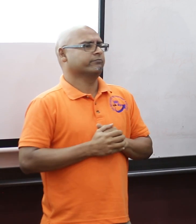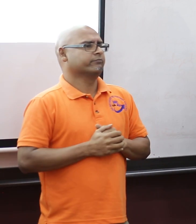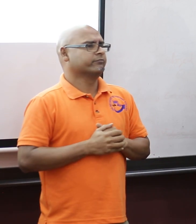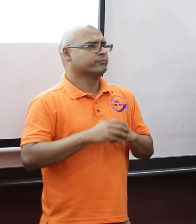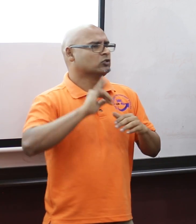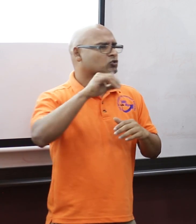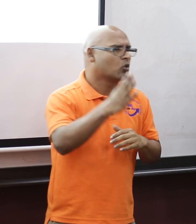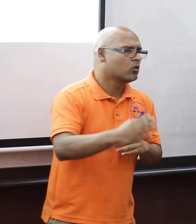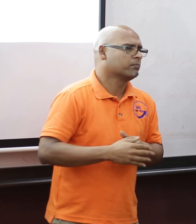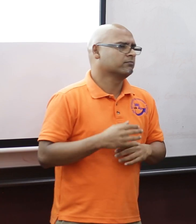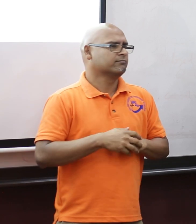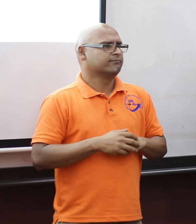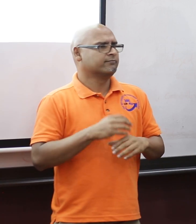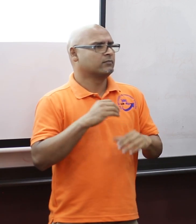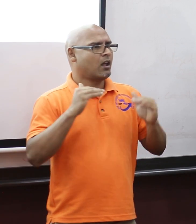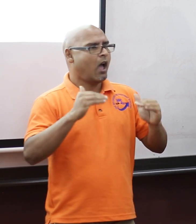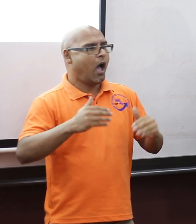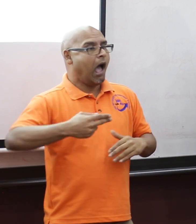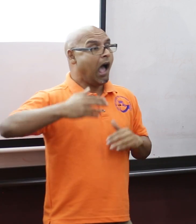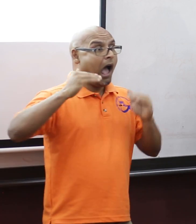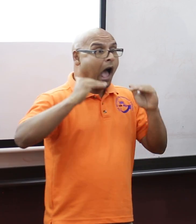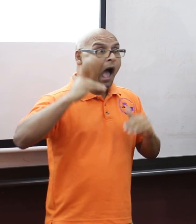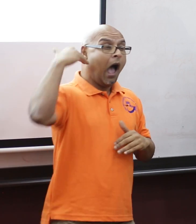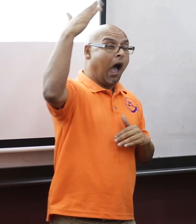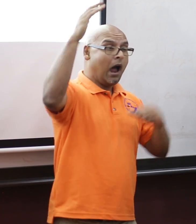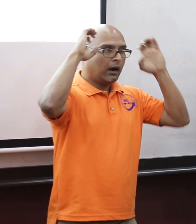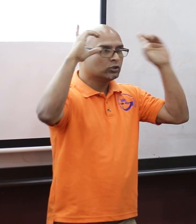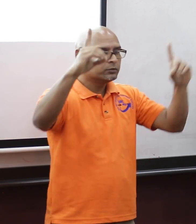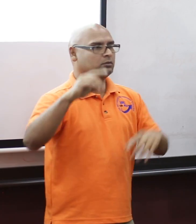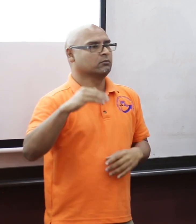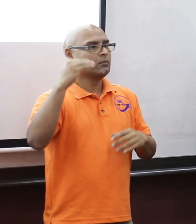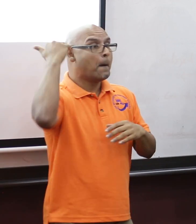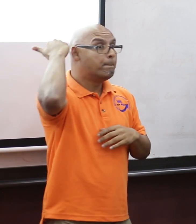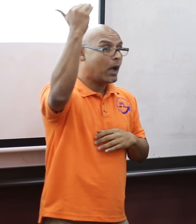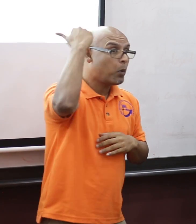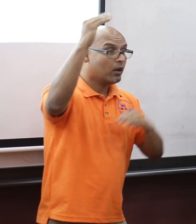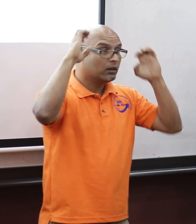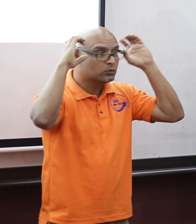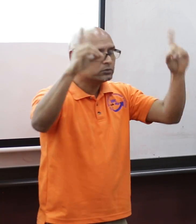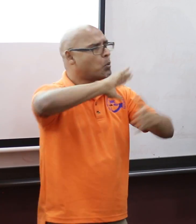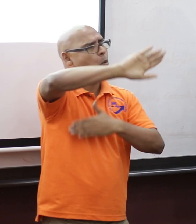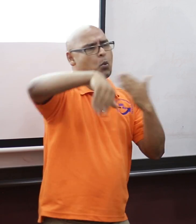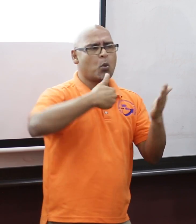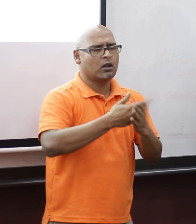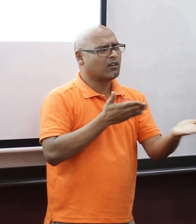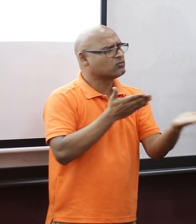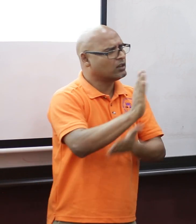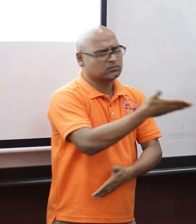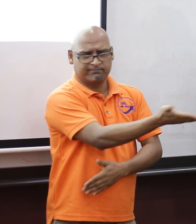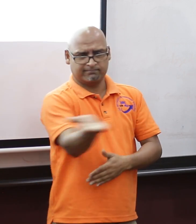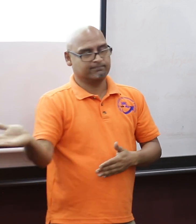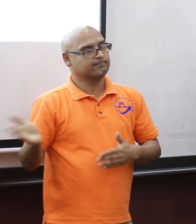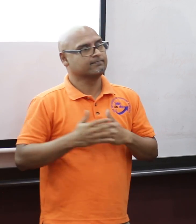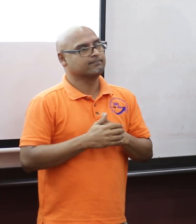tertiary, vocational and adult education, and lifelong learning. However, today, our system is